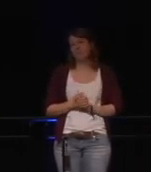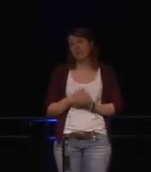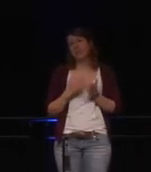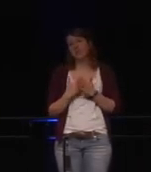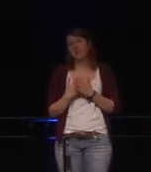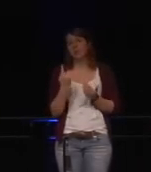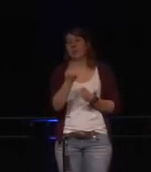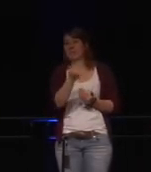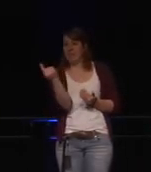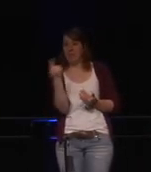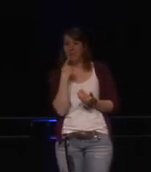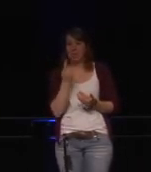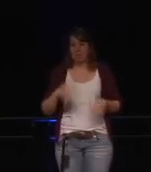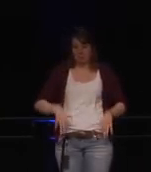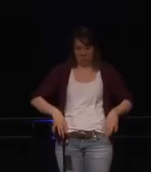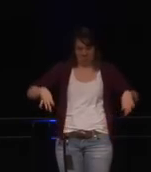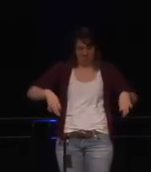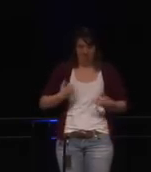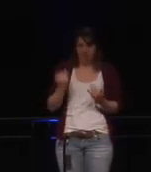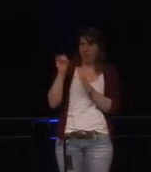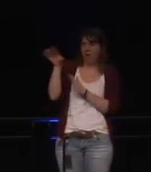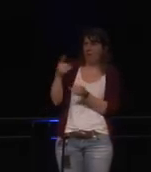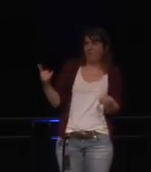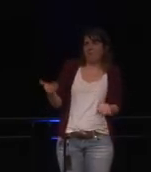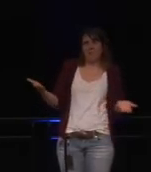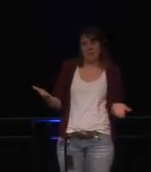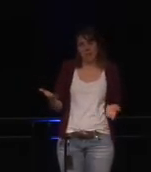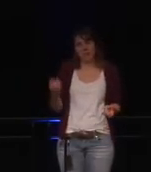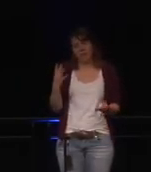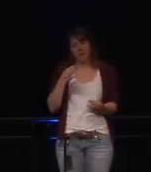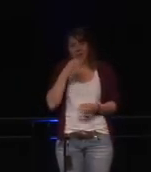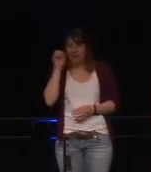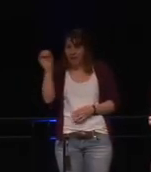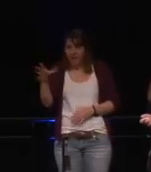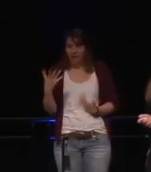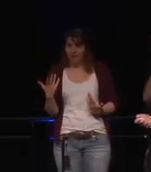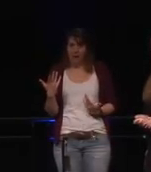that could be a bit expensive at the end.